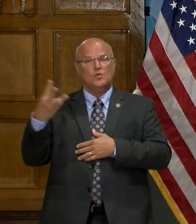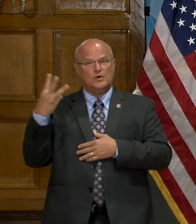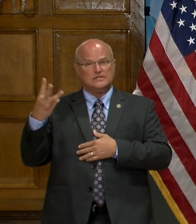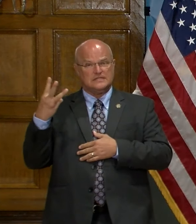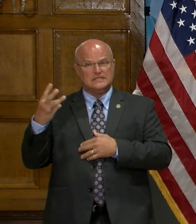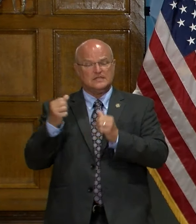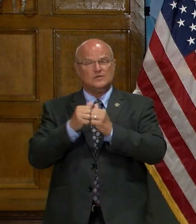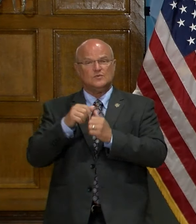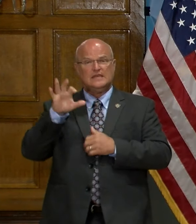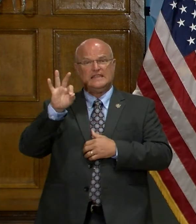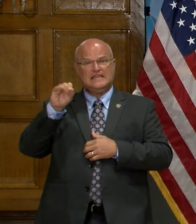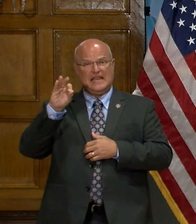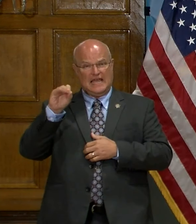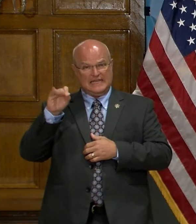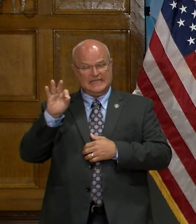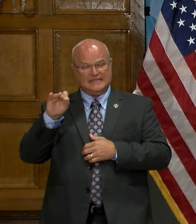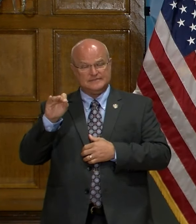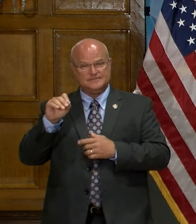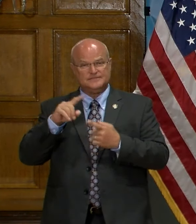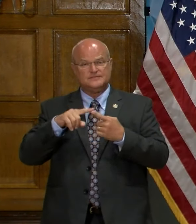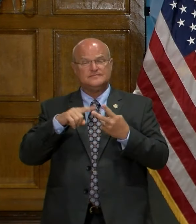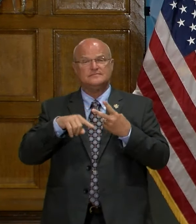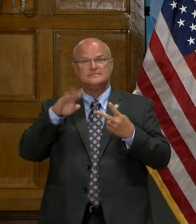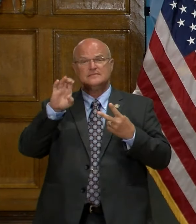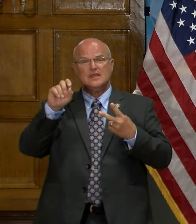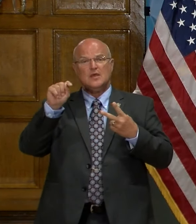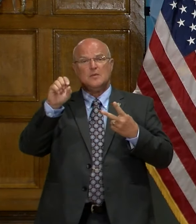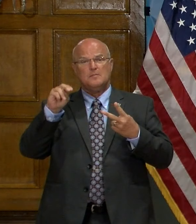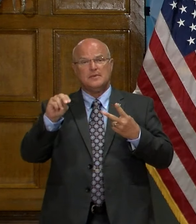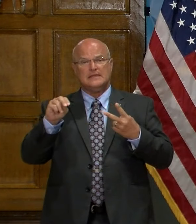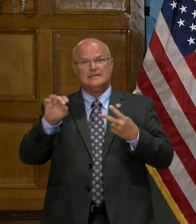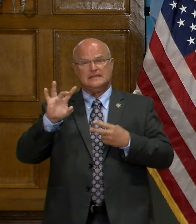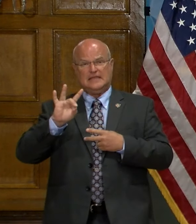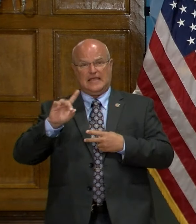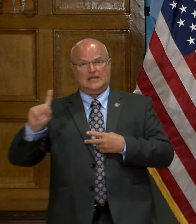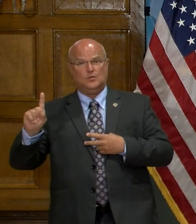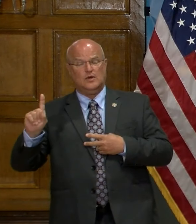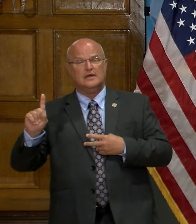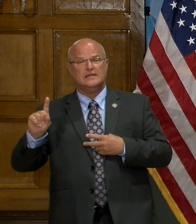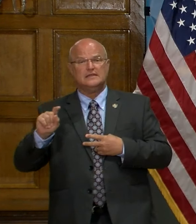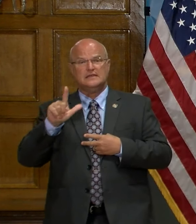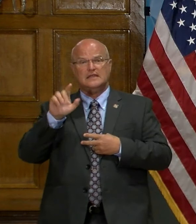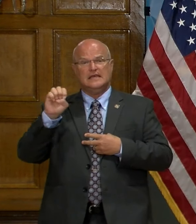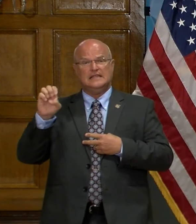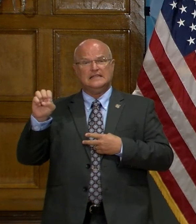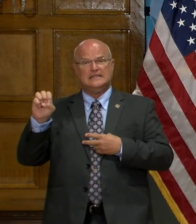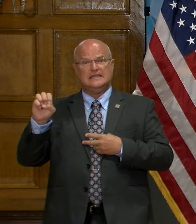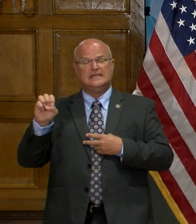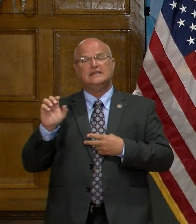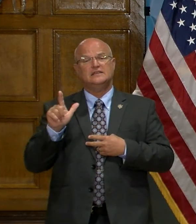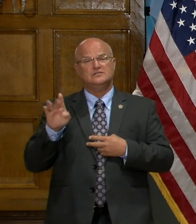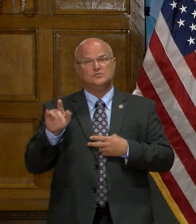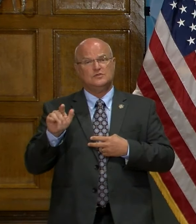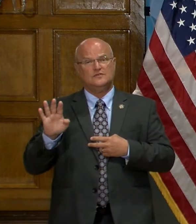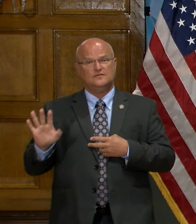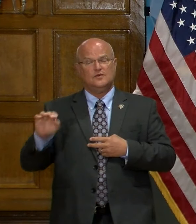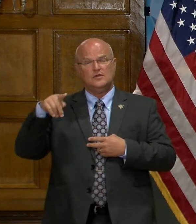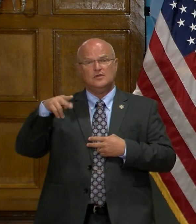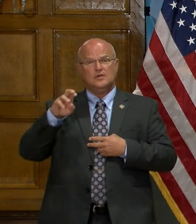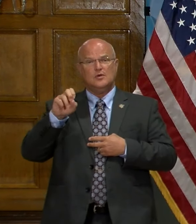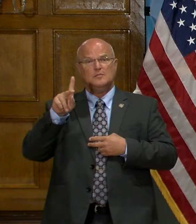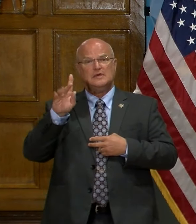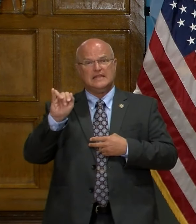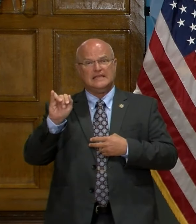Washington County with 90 cases, Benton County with 81, Lee County with 24, Pulaski